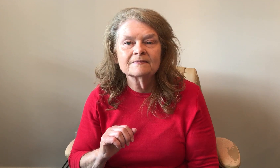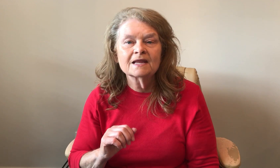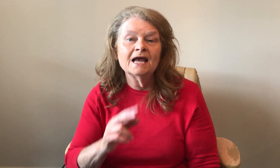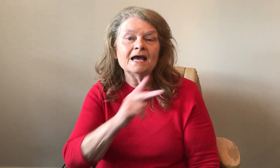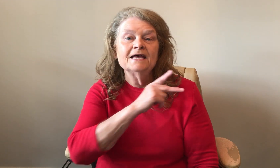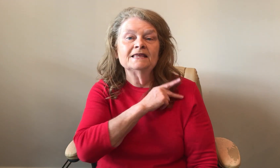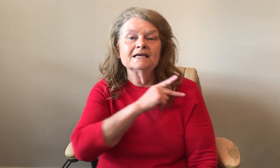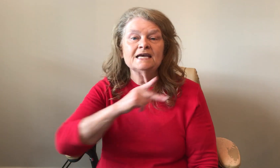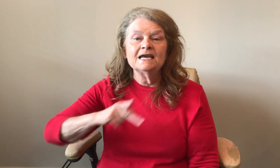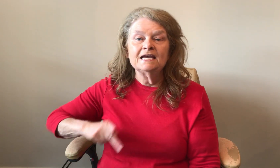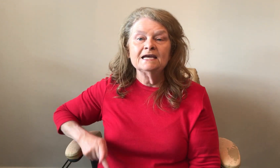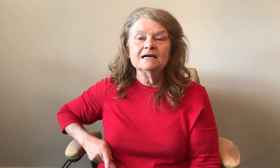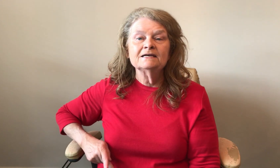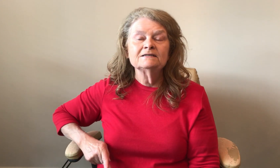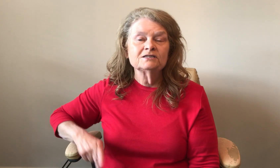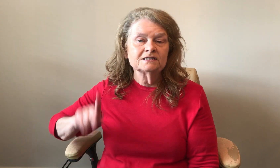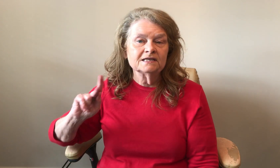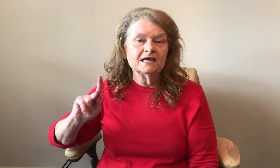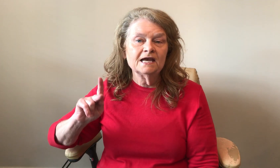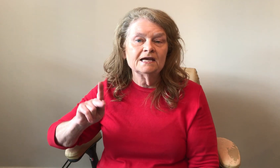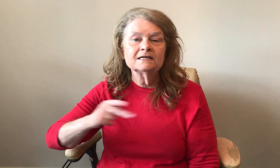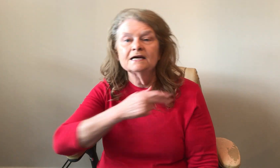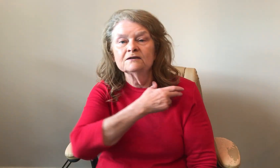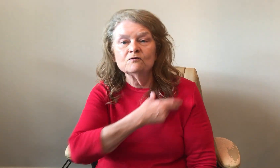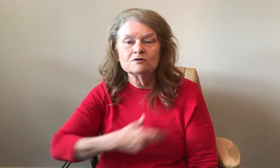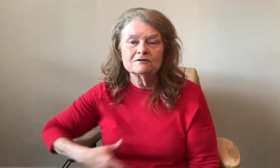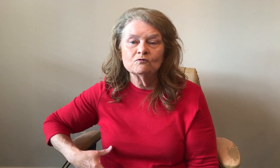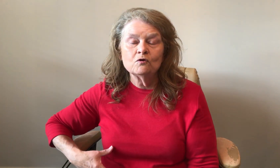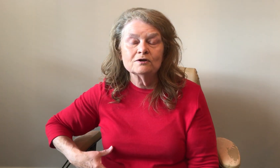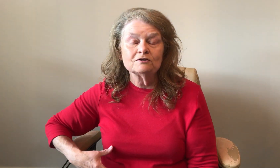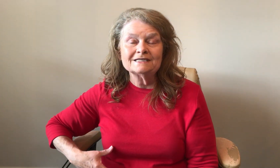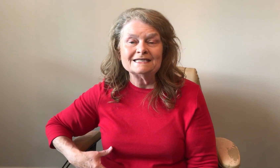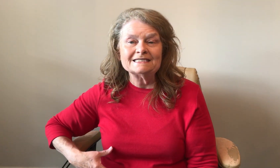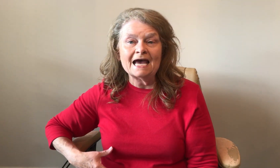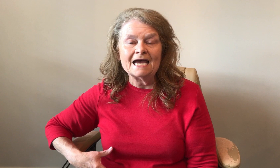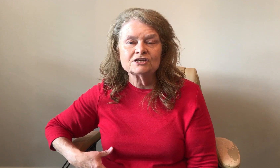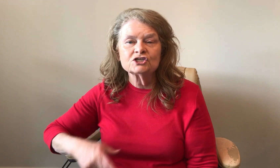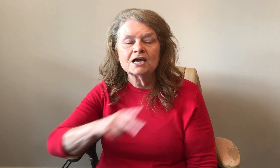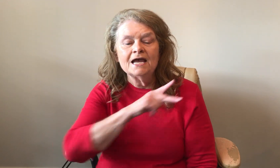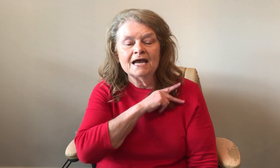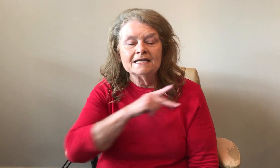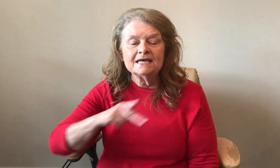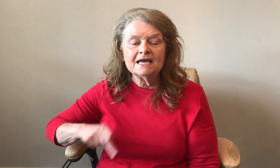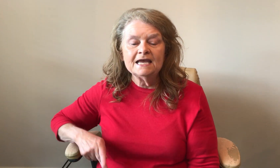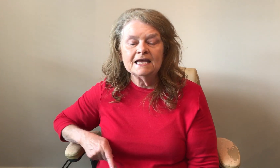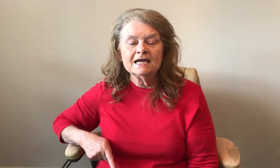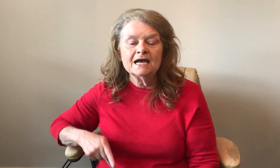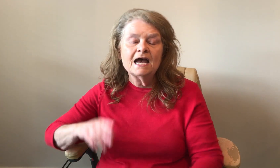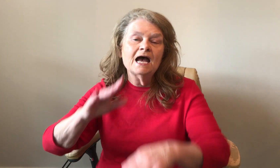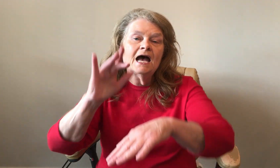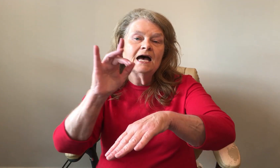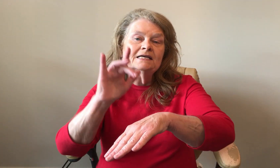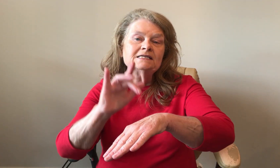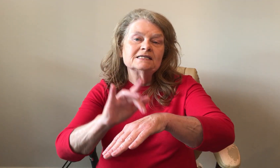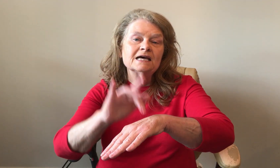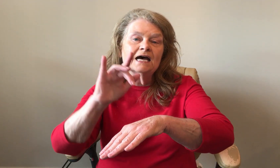The king, just the K, like the royalty sash. king